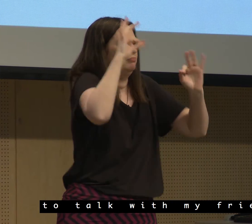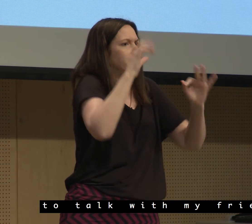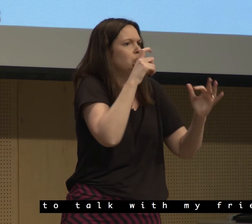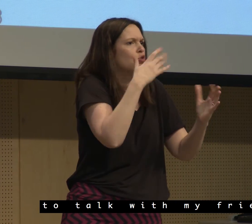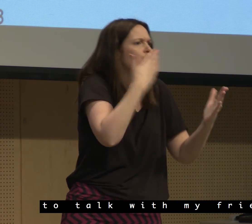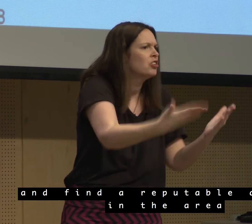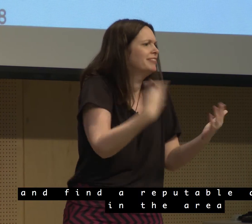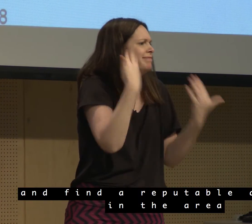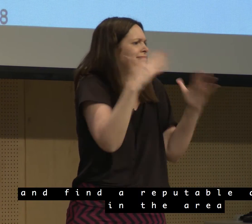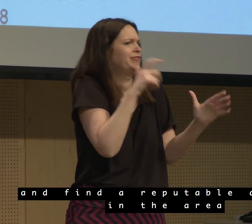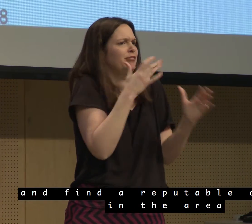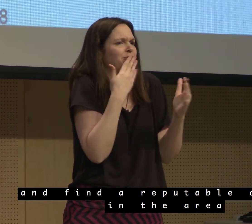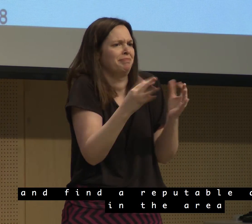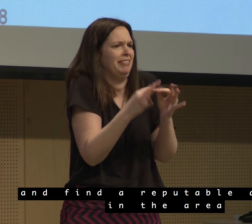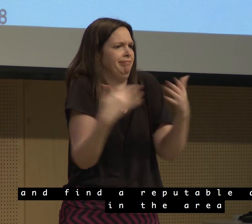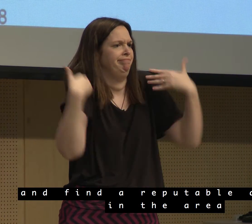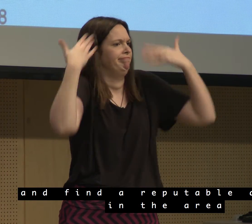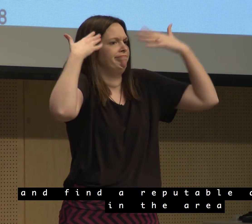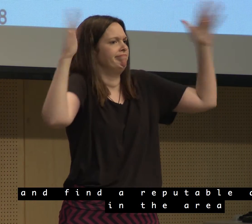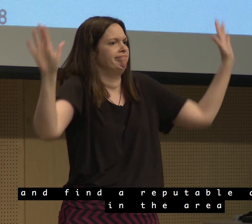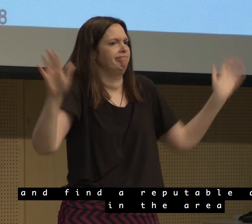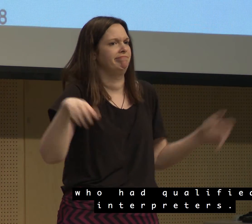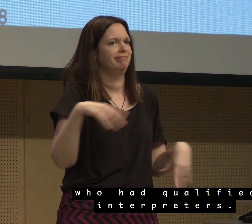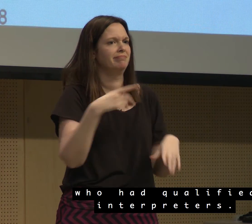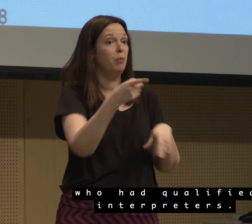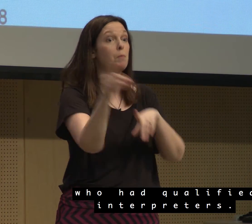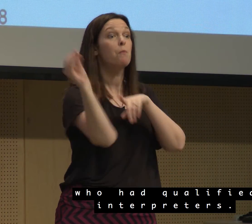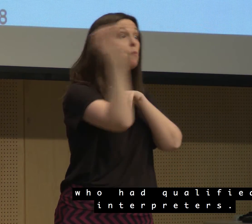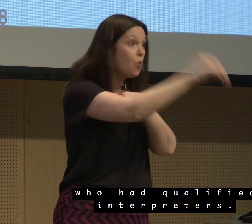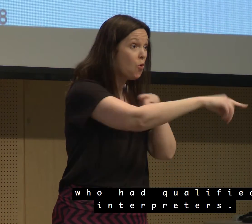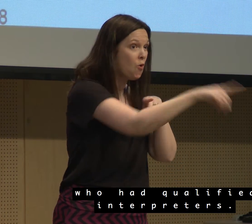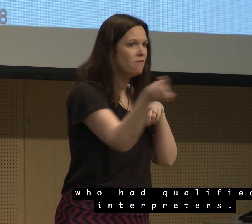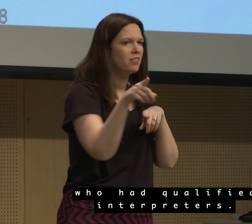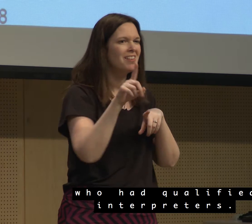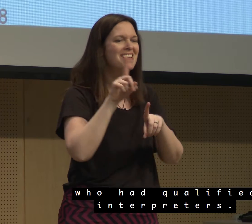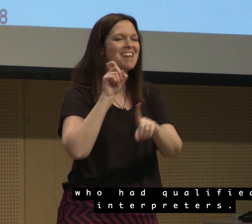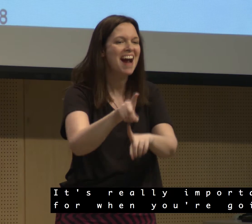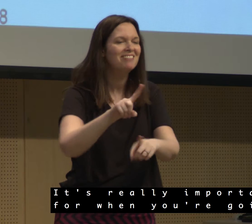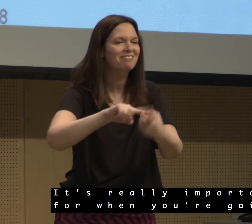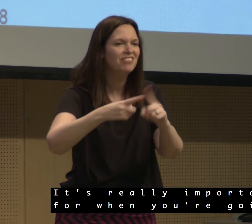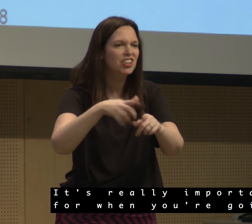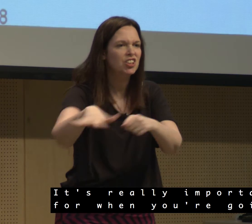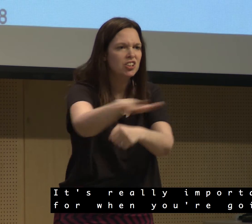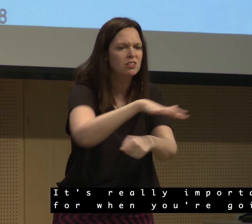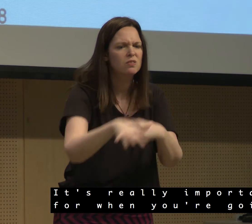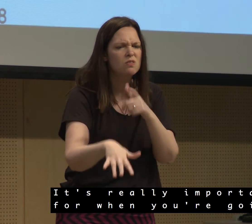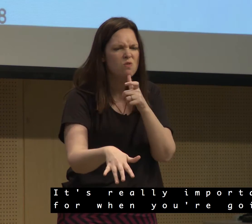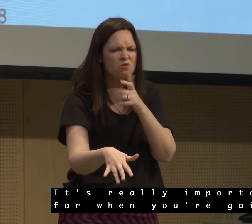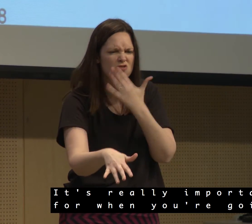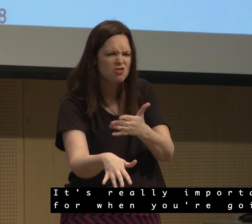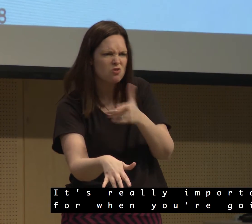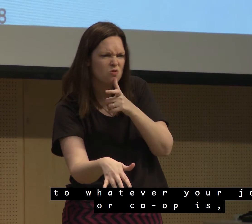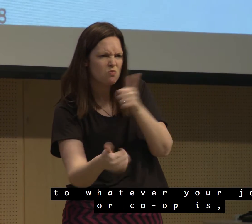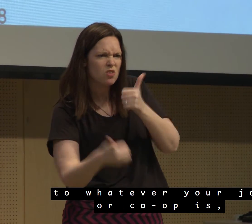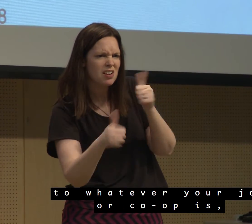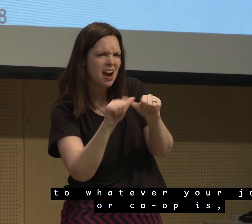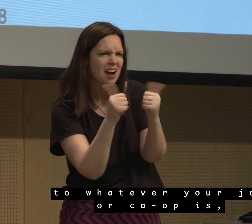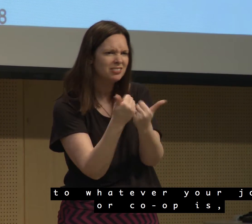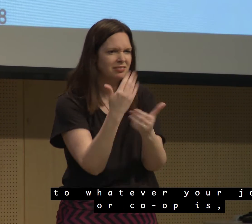my friends and find a reputable agency in the area who had qualified interpreters. It's really important for when you're going to whatever your job or